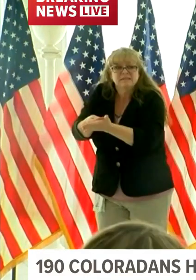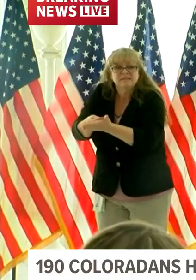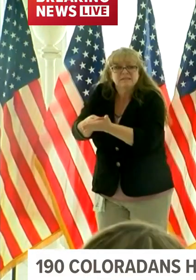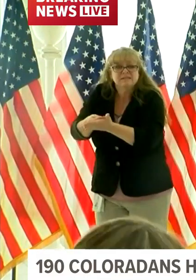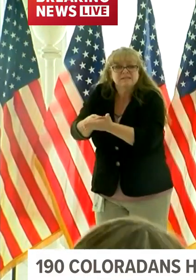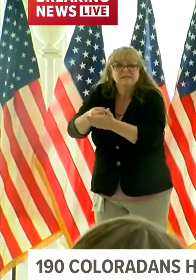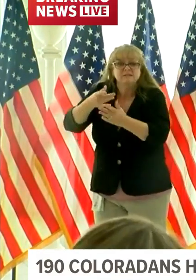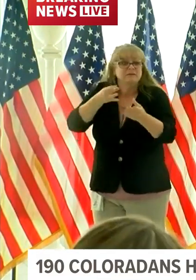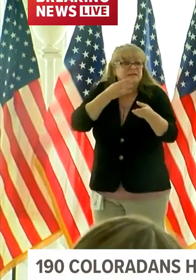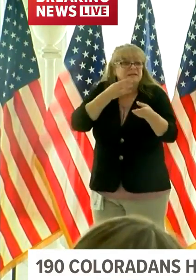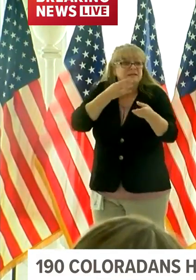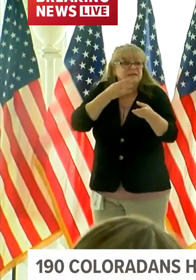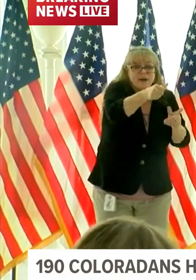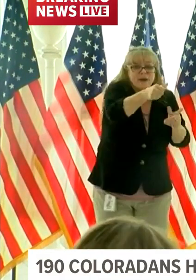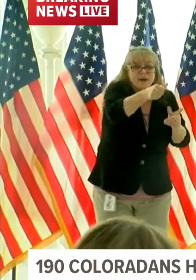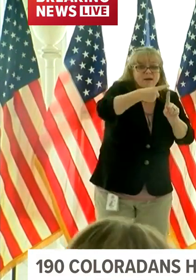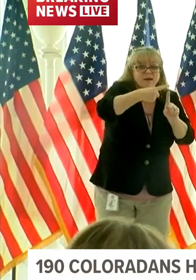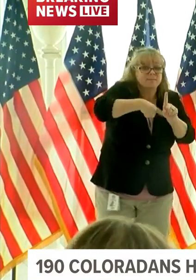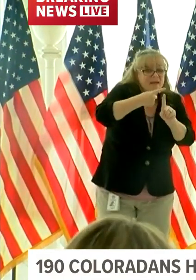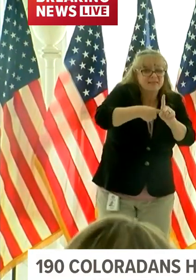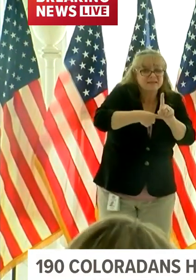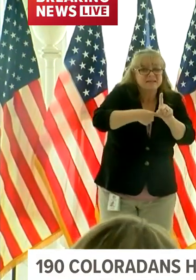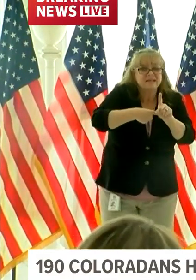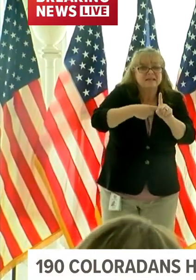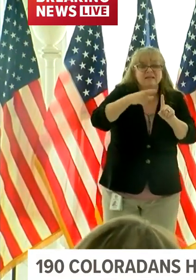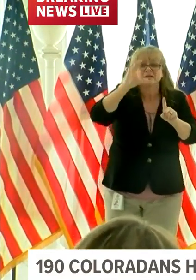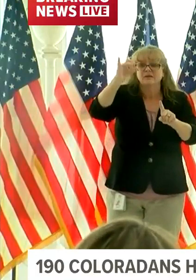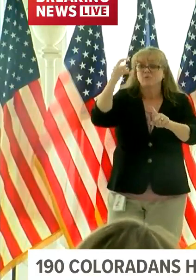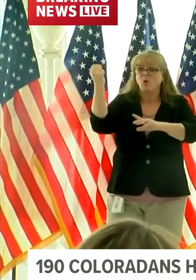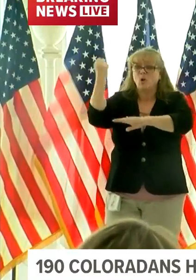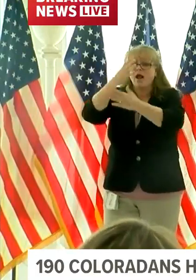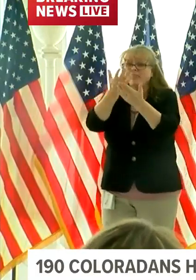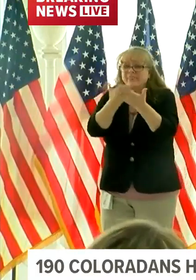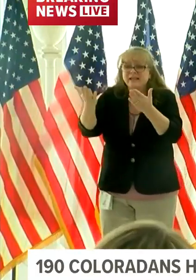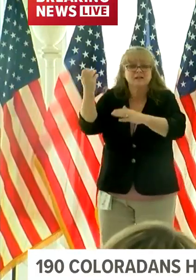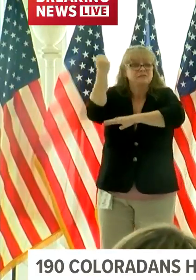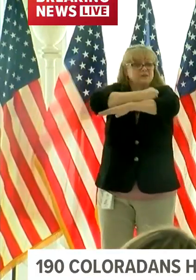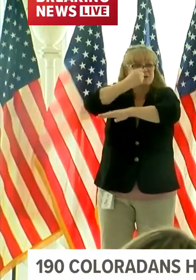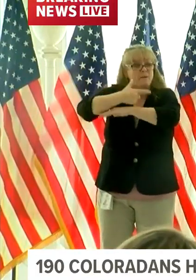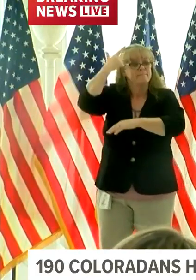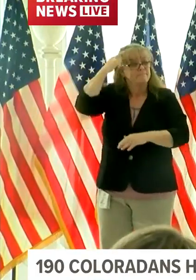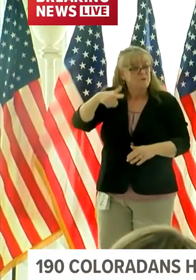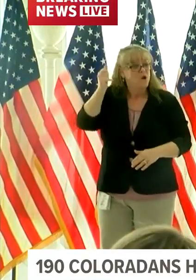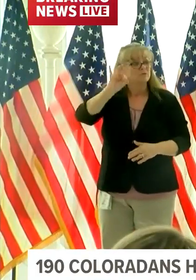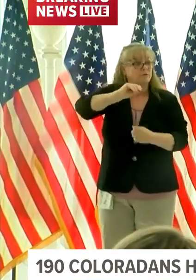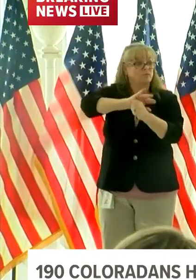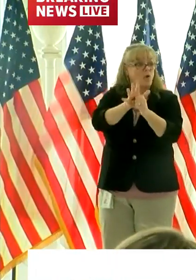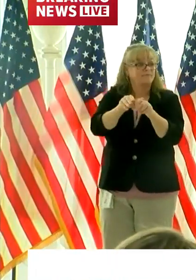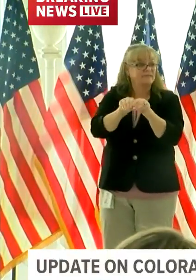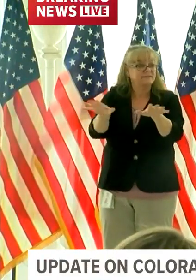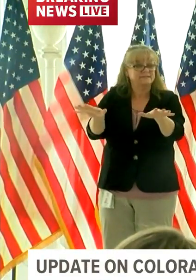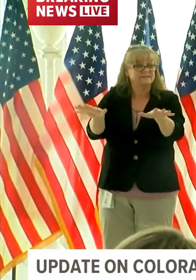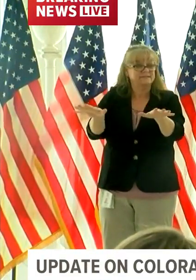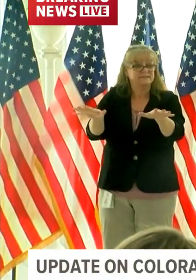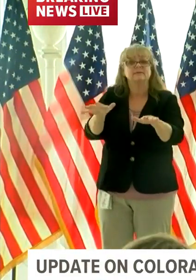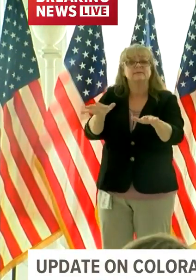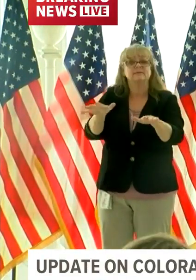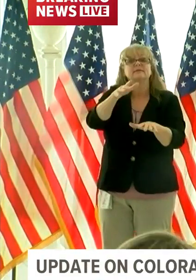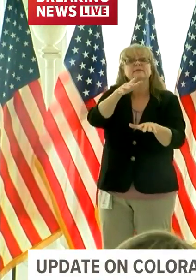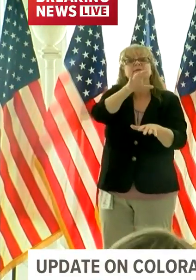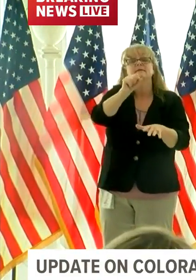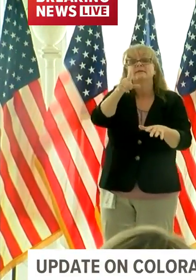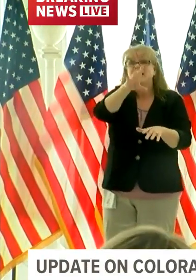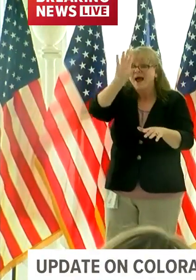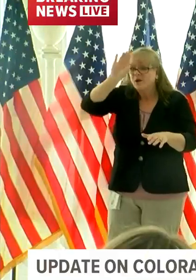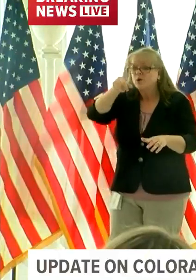business has been closed because of the COVID virus, if you cut hair and you're not allowed to do that in your salon, if you're a nurse or doctor that does